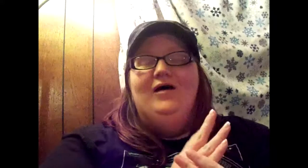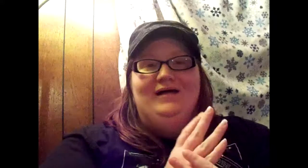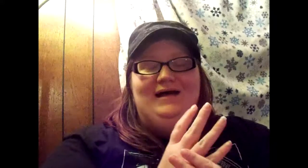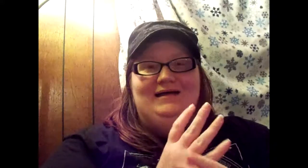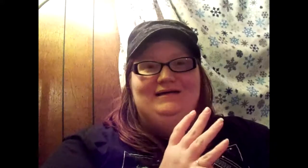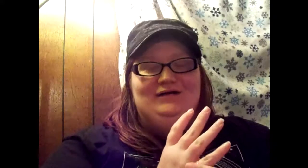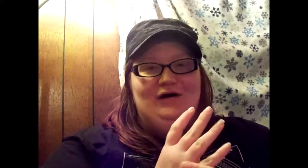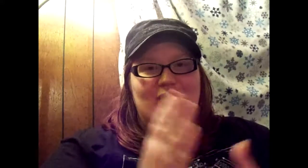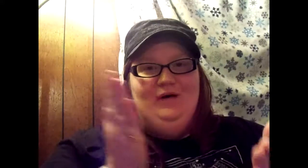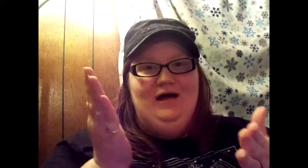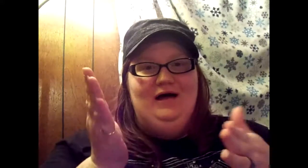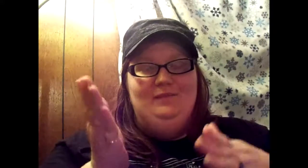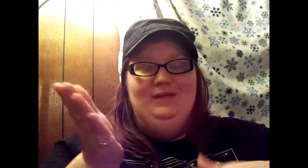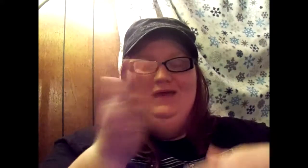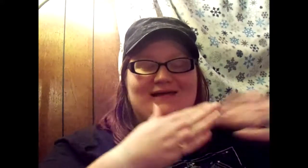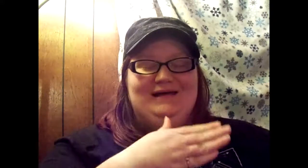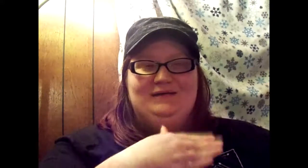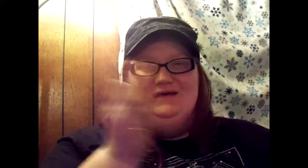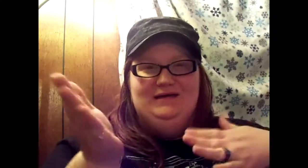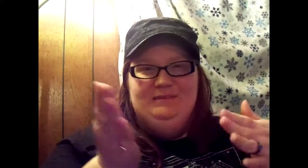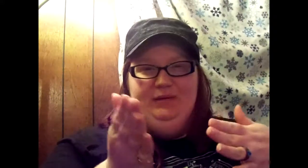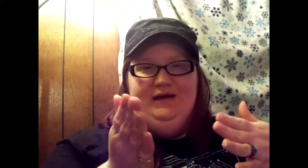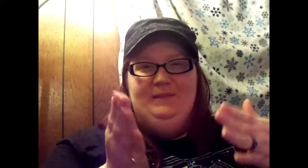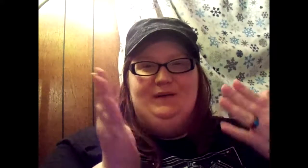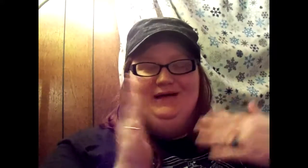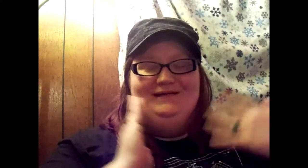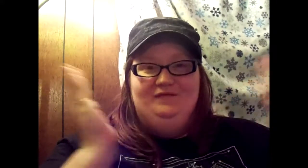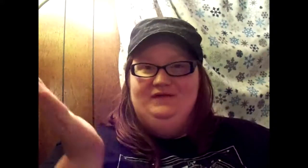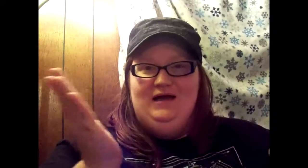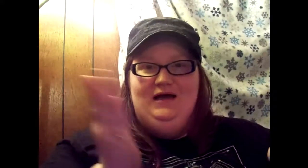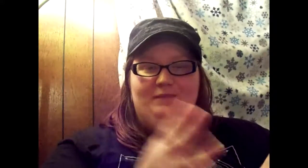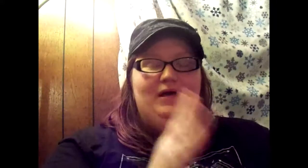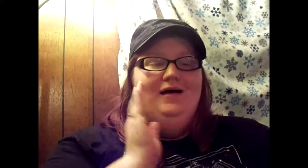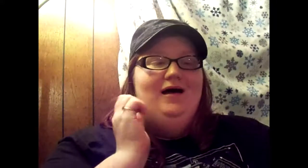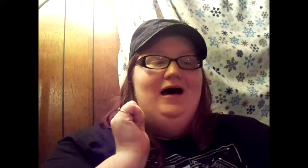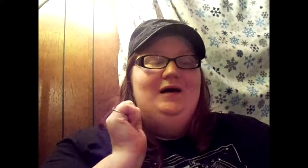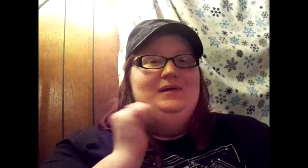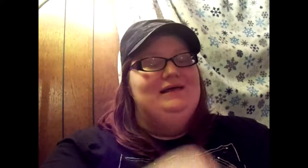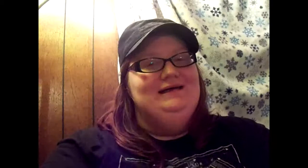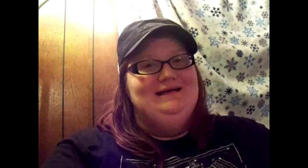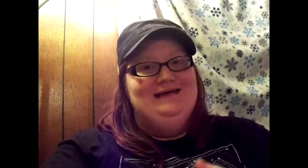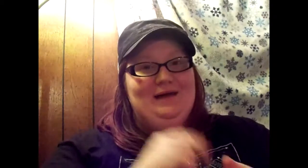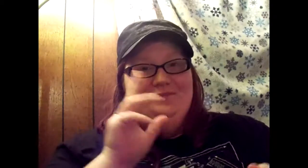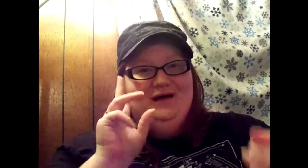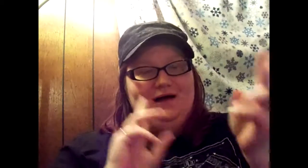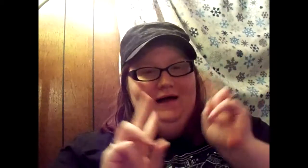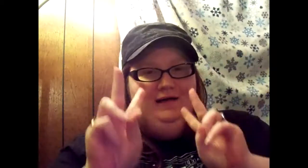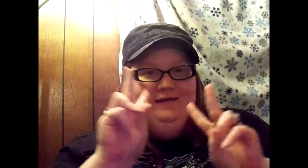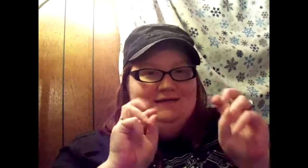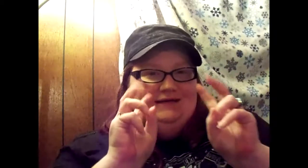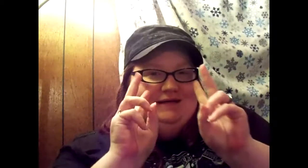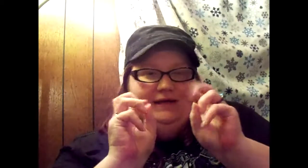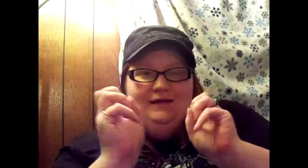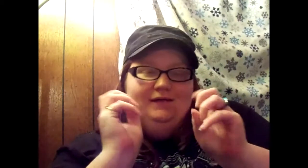All right, guys. So, like I said, I was going to split it up because of time. But this is the behind the